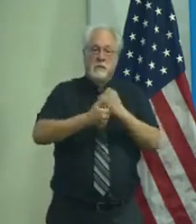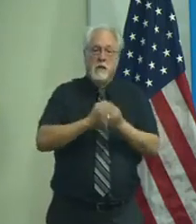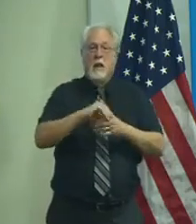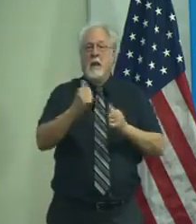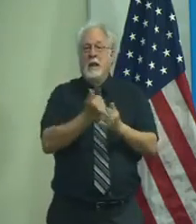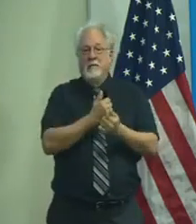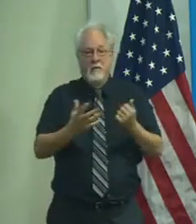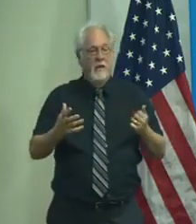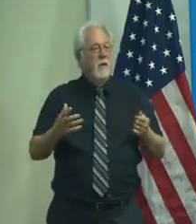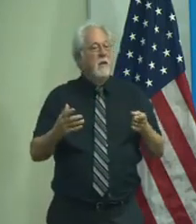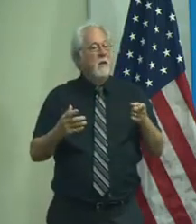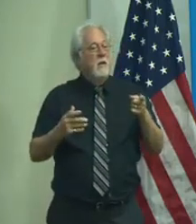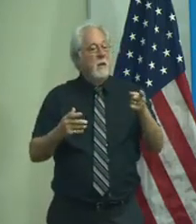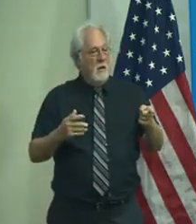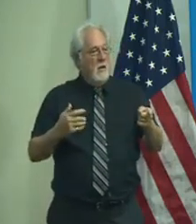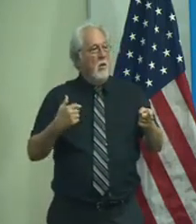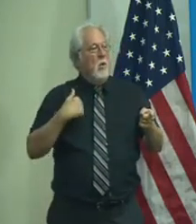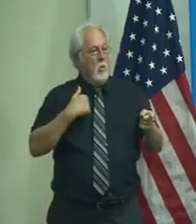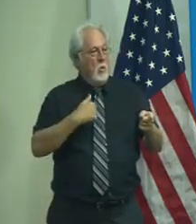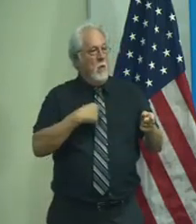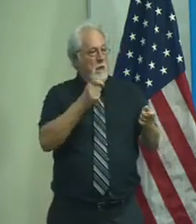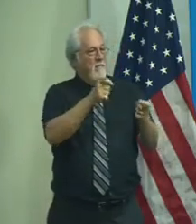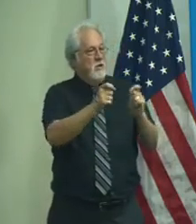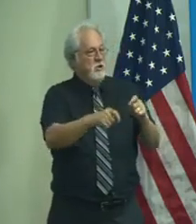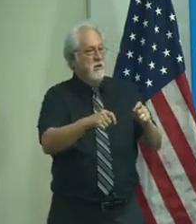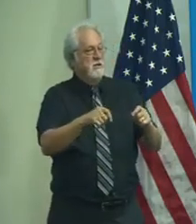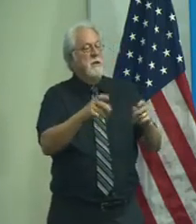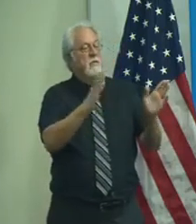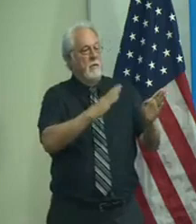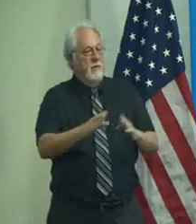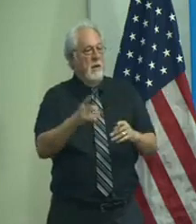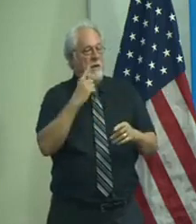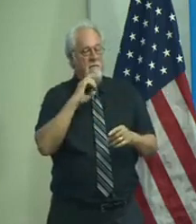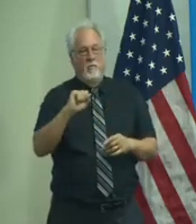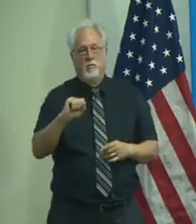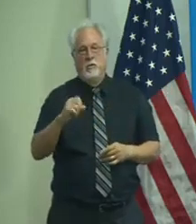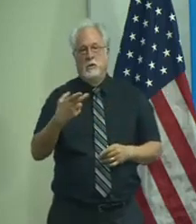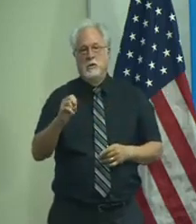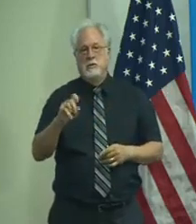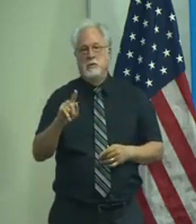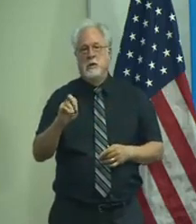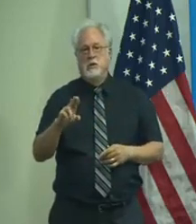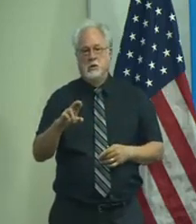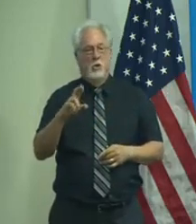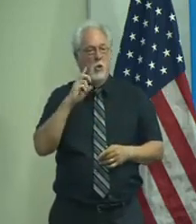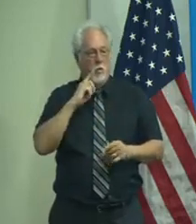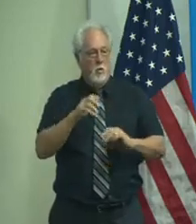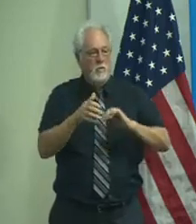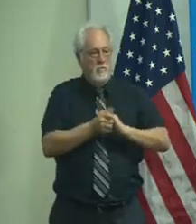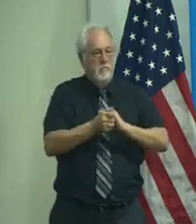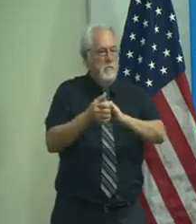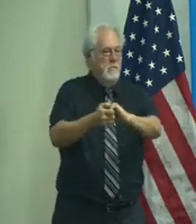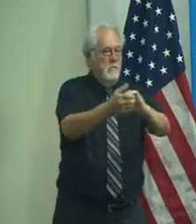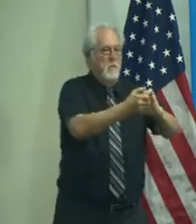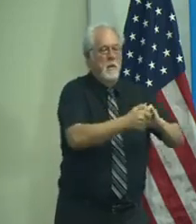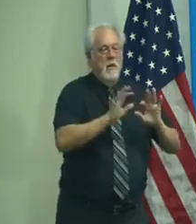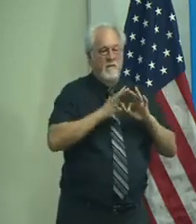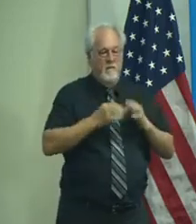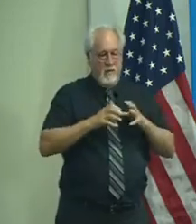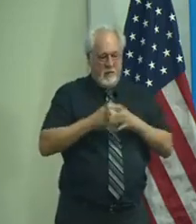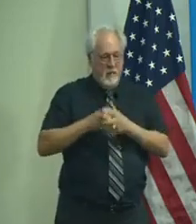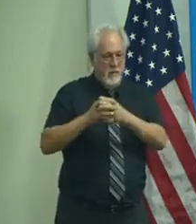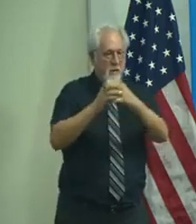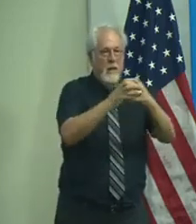and those sorts of things. We've adjusted the sheltering plan so that we would basically cohort family units and try to achieve as